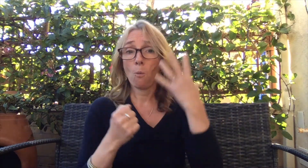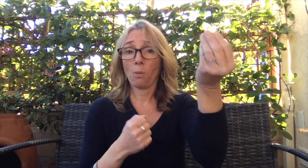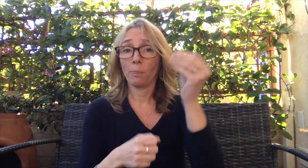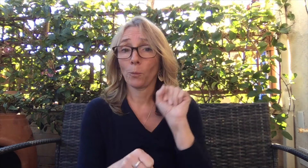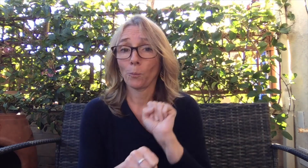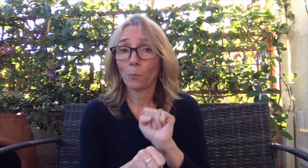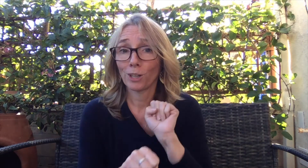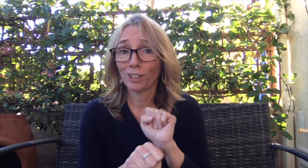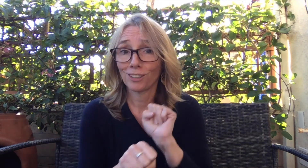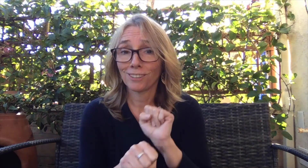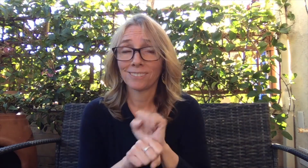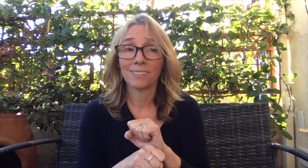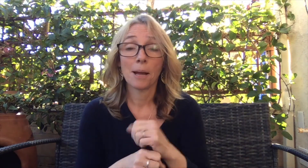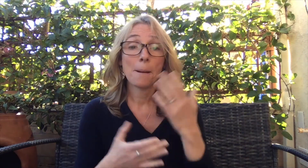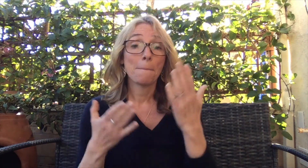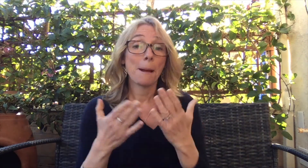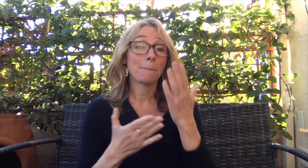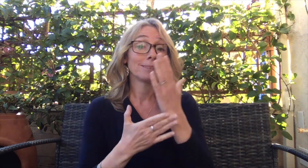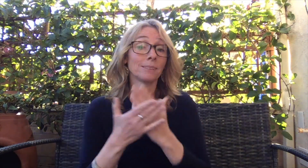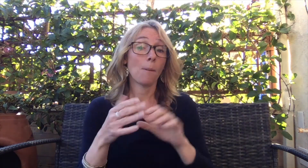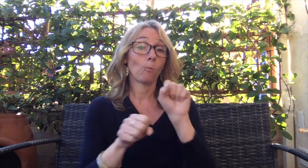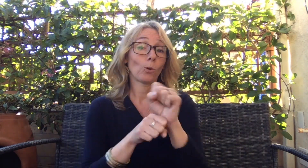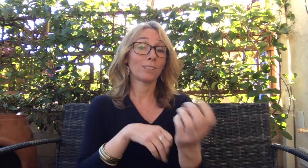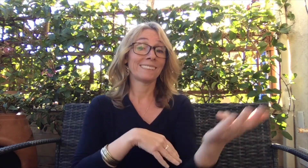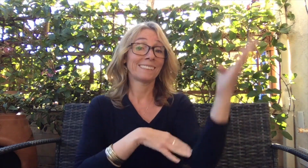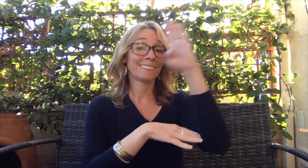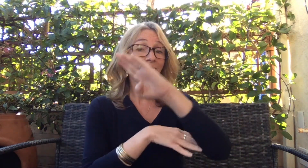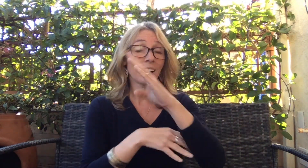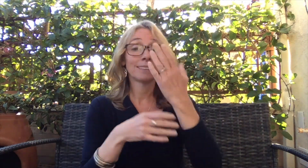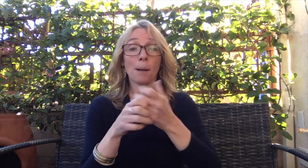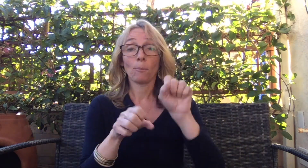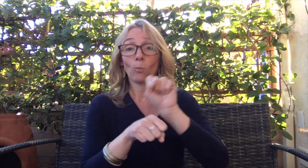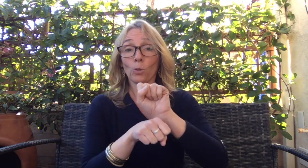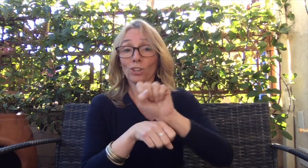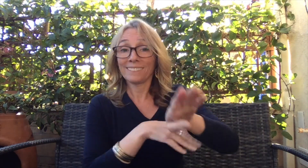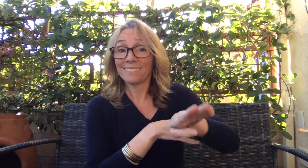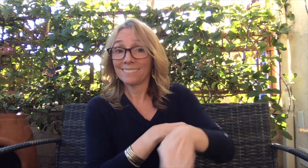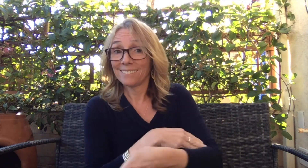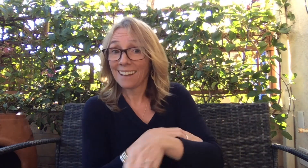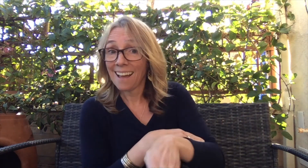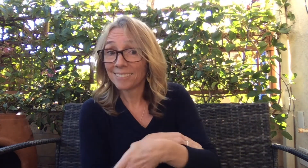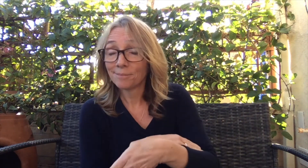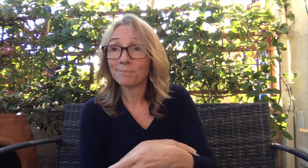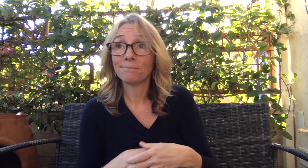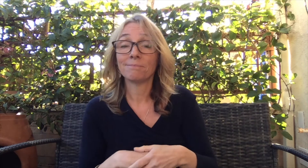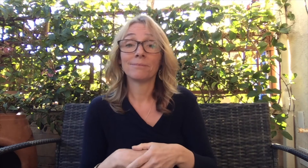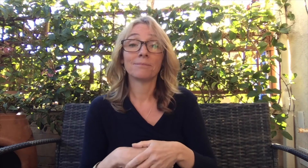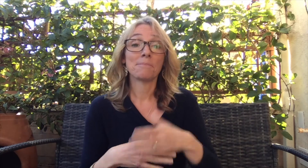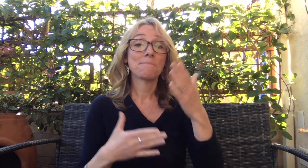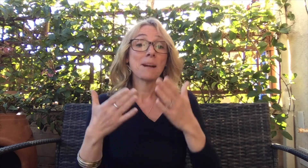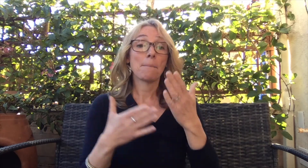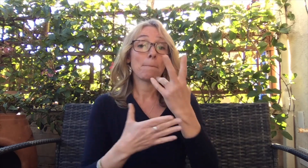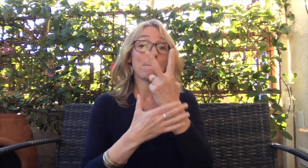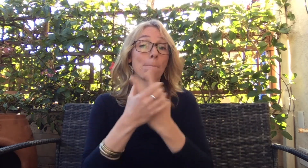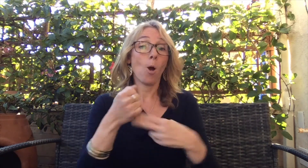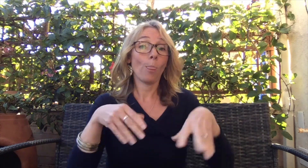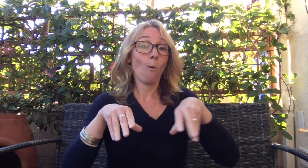interact with one another, the parents or caregivers might both go to work. They might work that